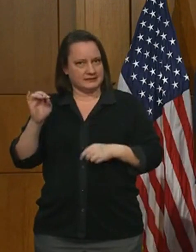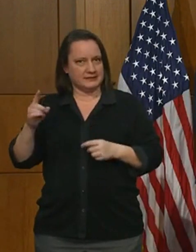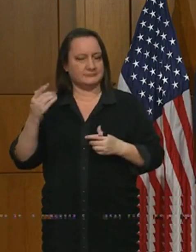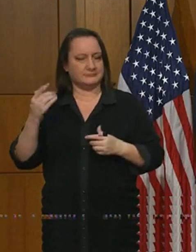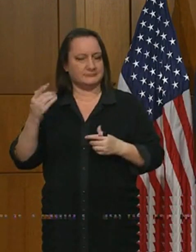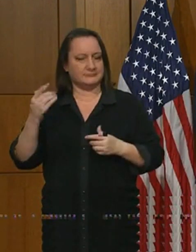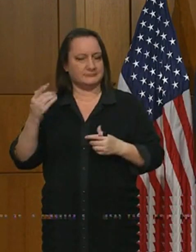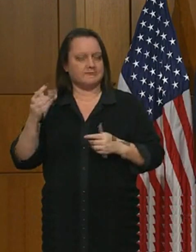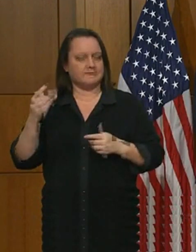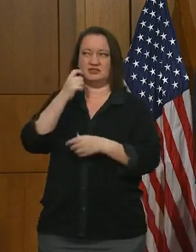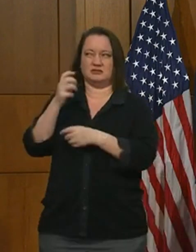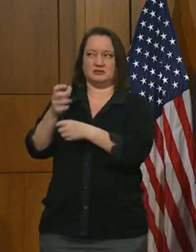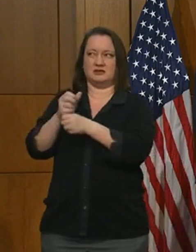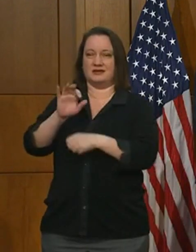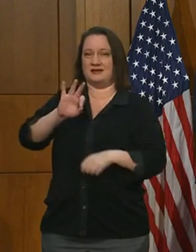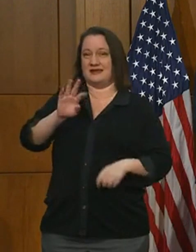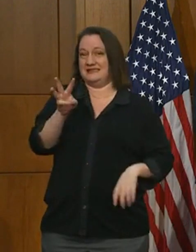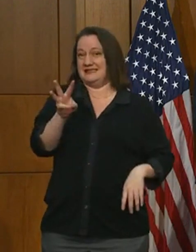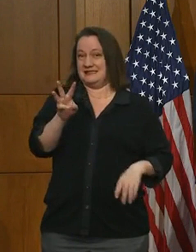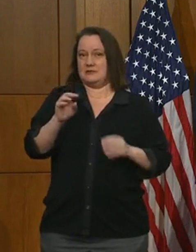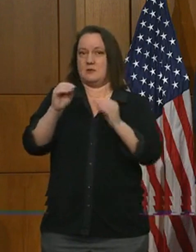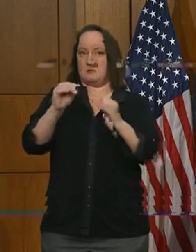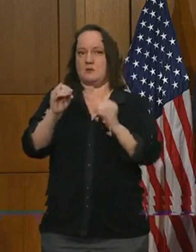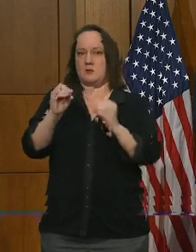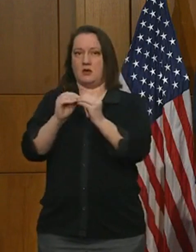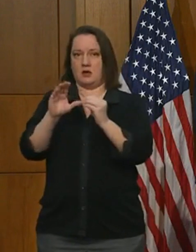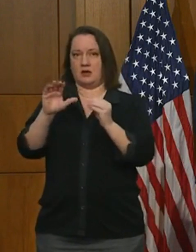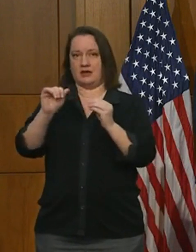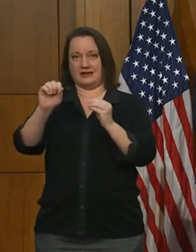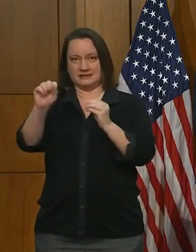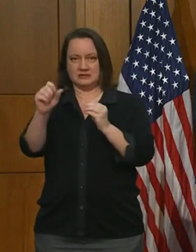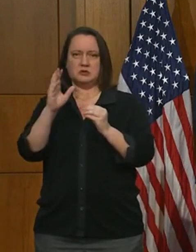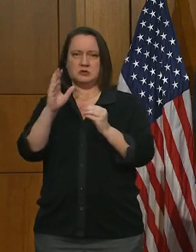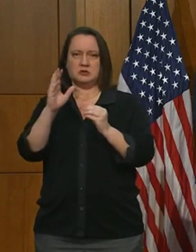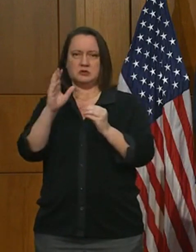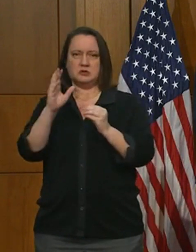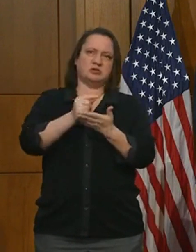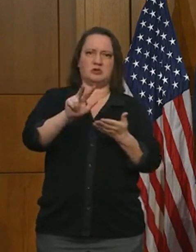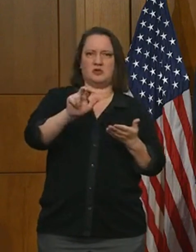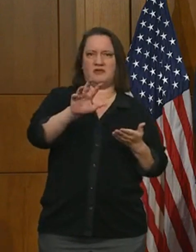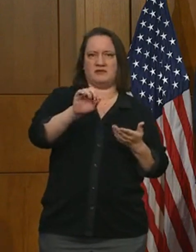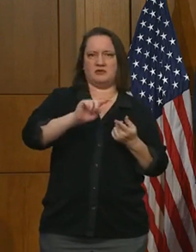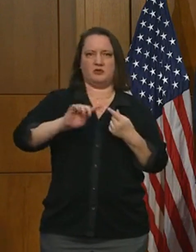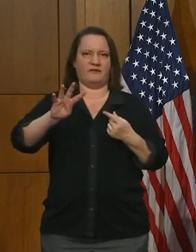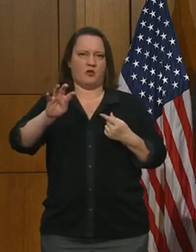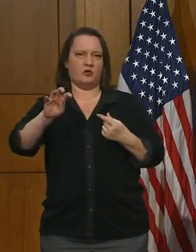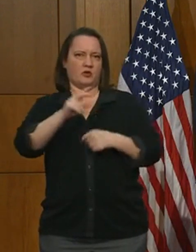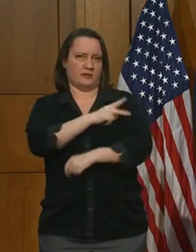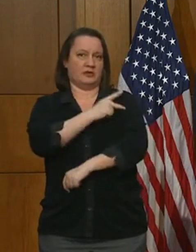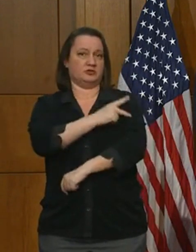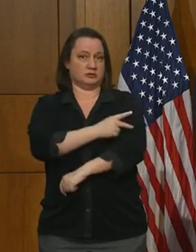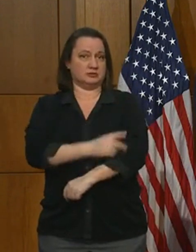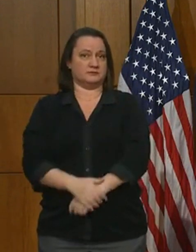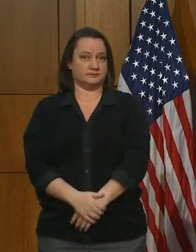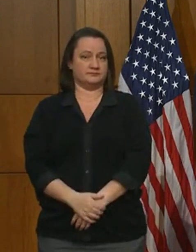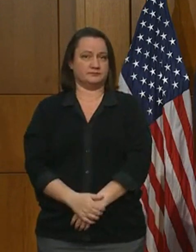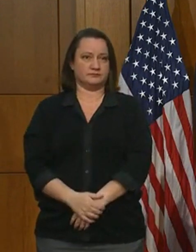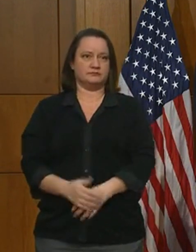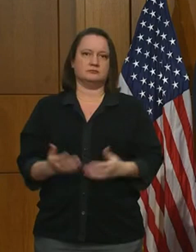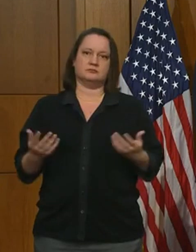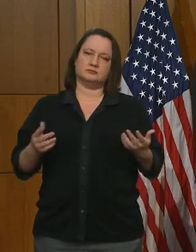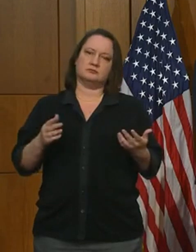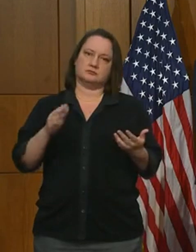of remdesivir, which will treat somewhere between 350 and 400 patients. As you know, we have far many